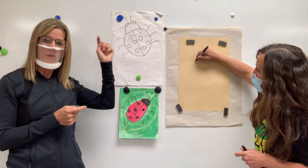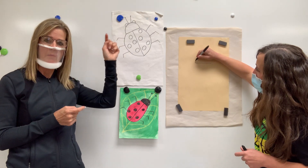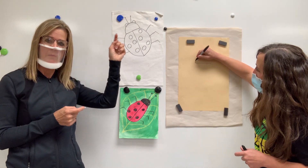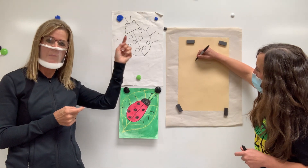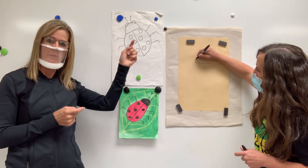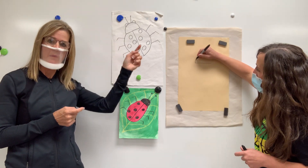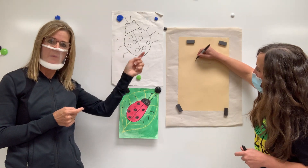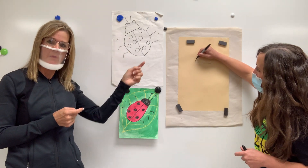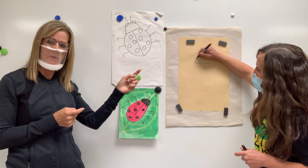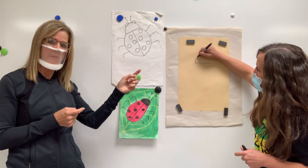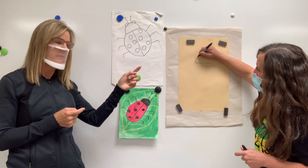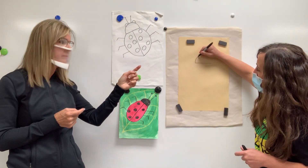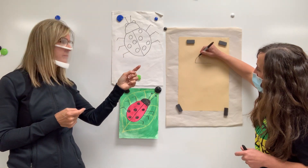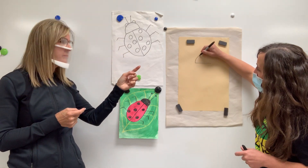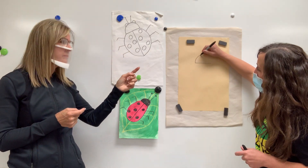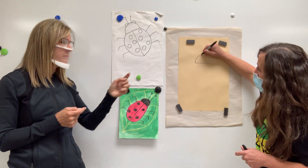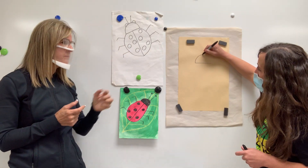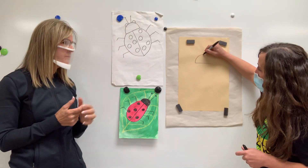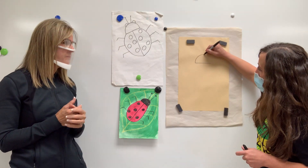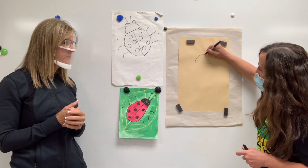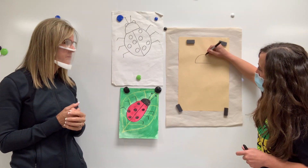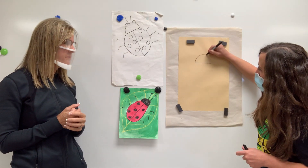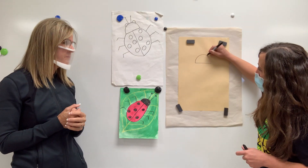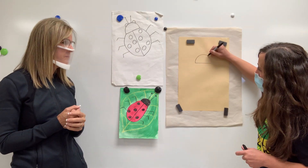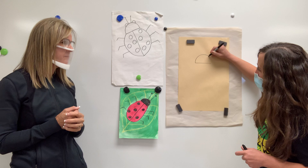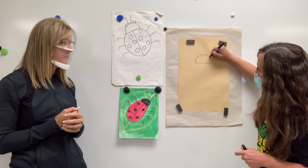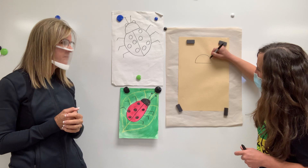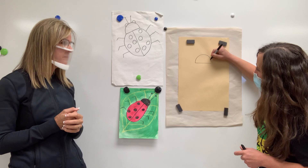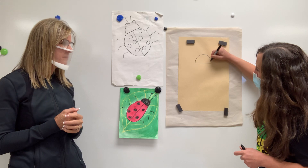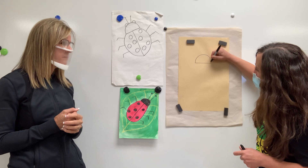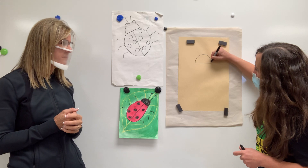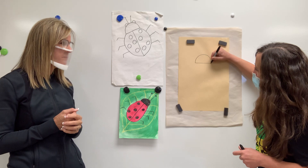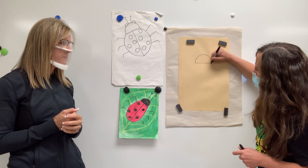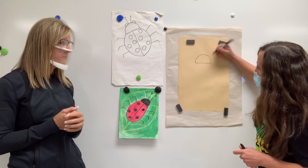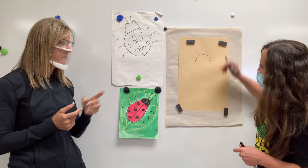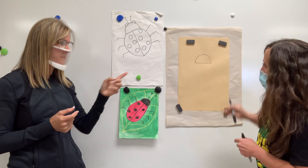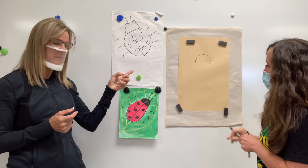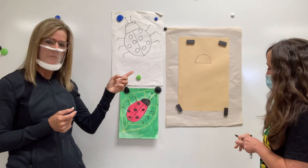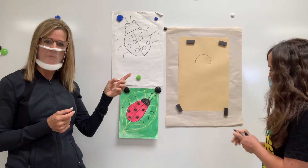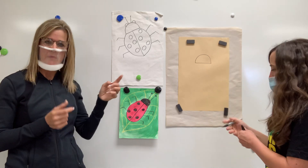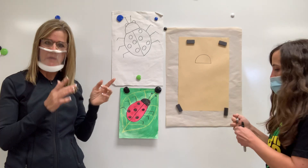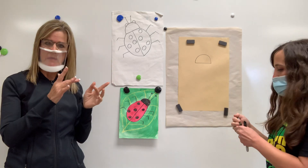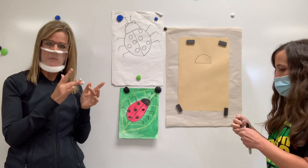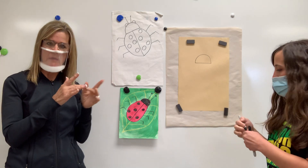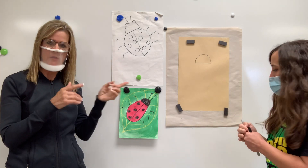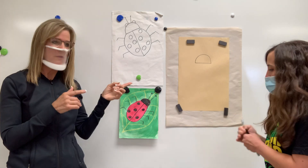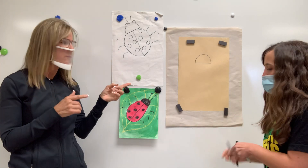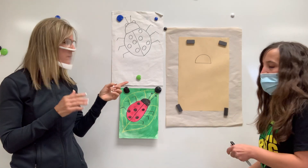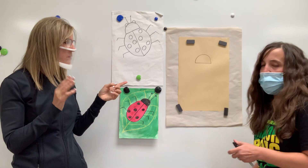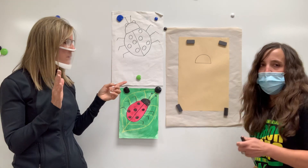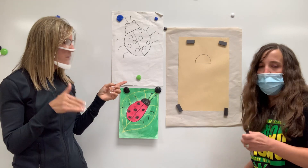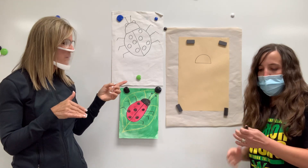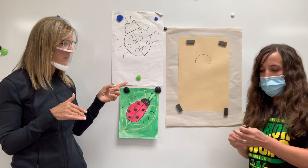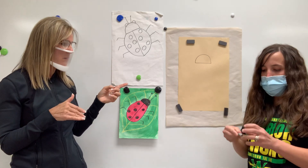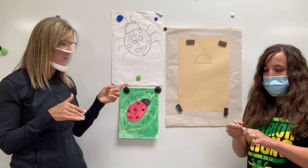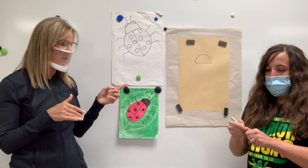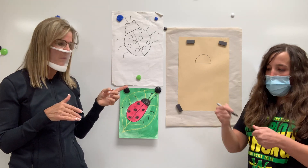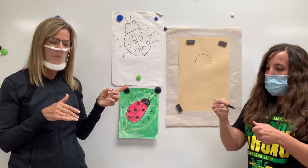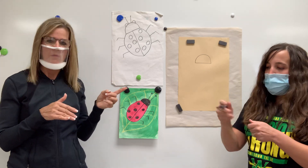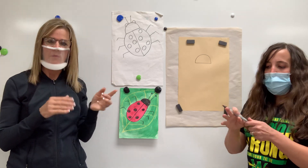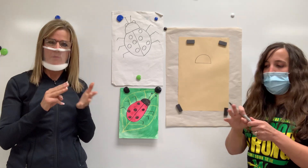curve up, and I'm gonna go nice and slow, and it's gonna curve back down and touch. Uh-oh, I have a dried out